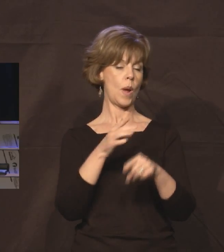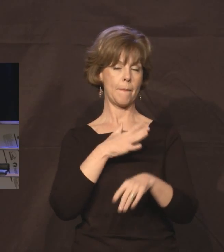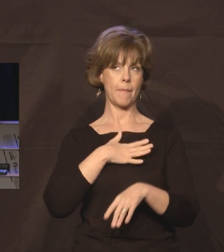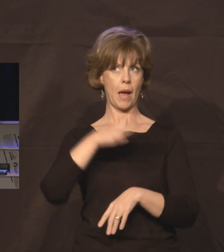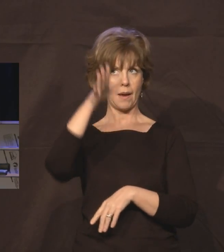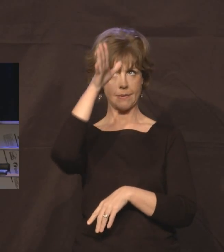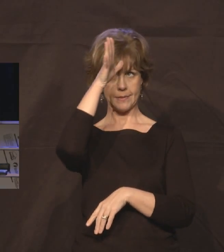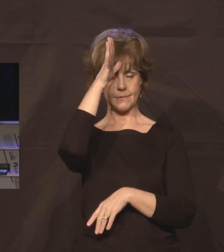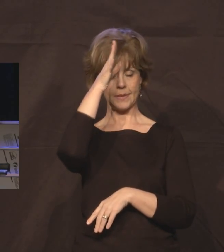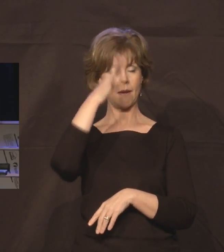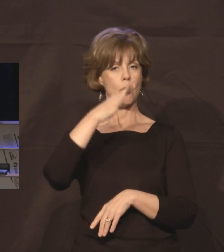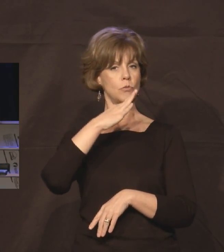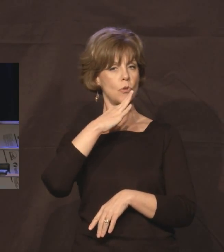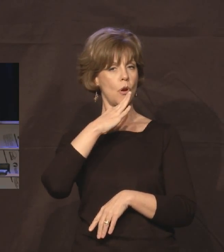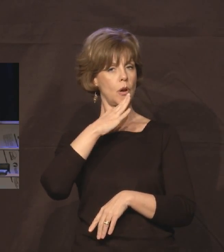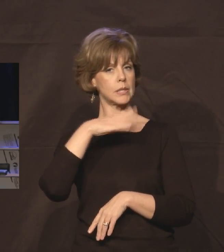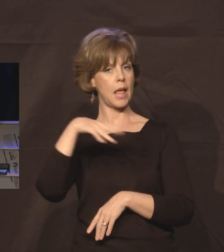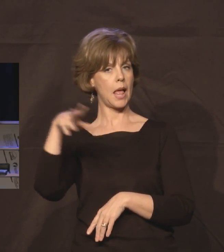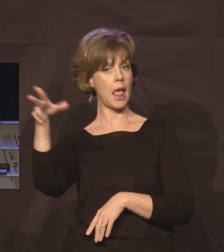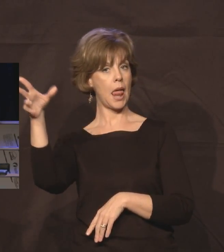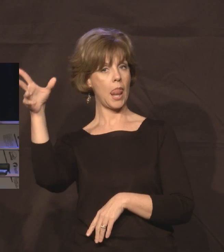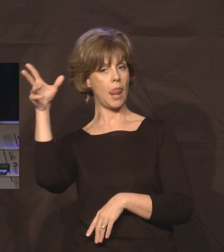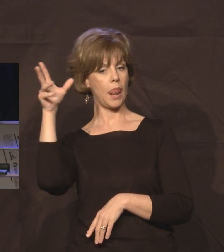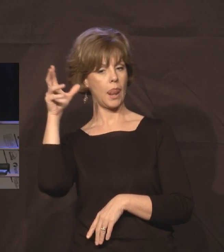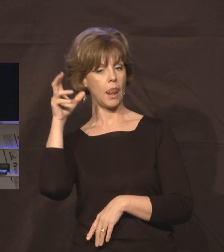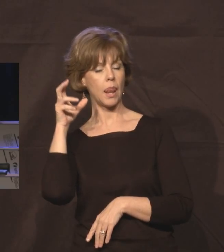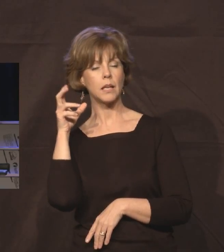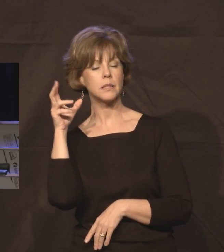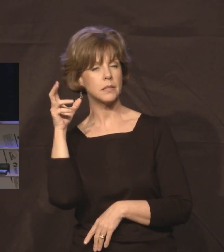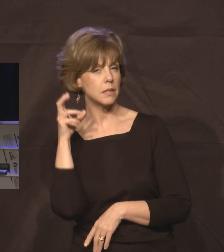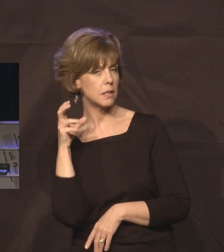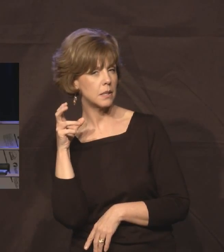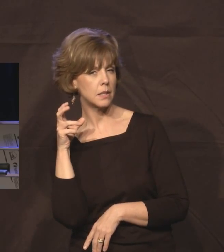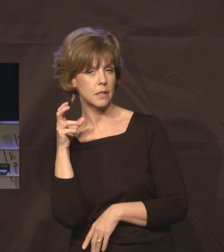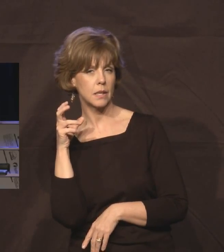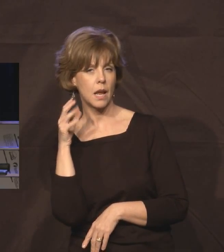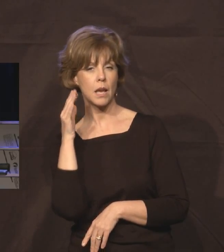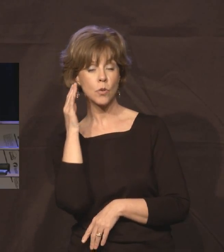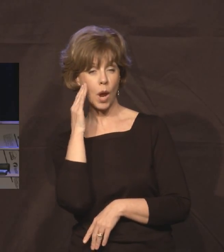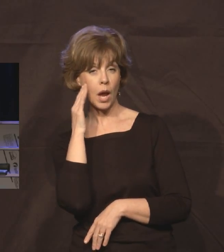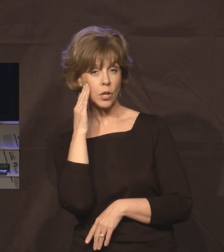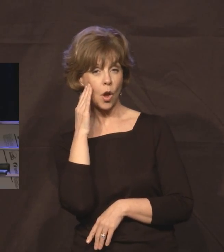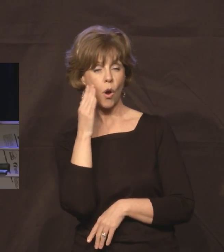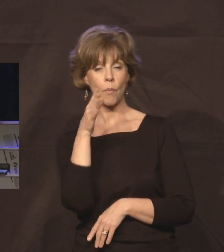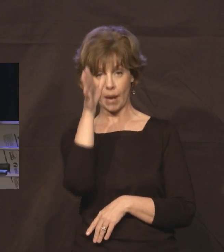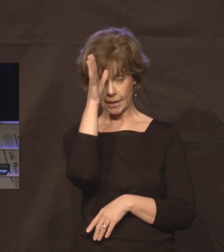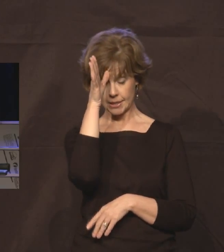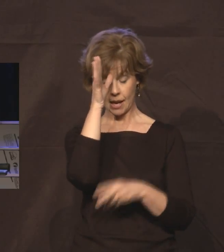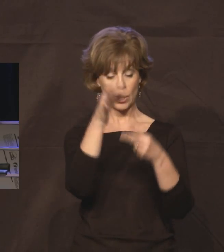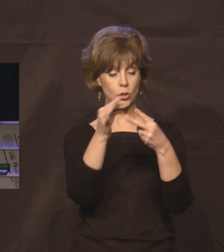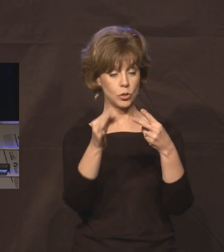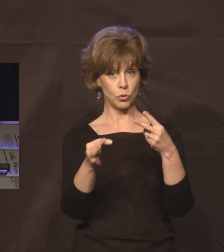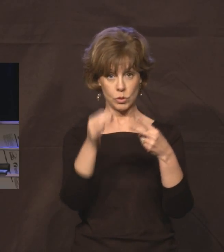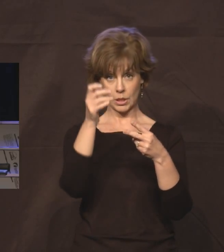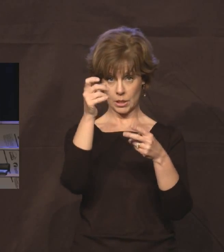listen. And in the midst of that, like, I know, like, he chooses his words wisely because I think he also knows